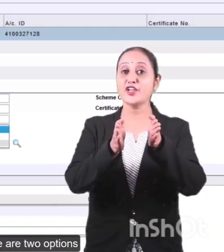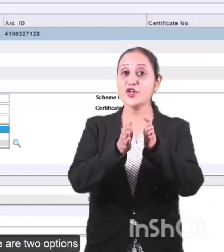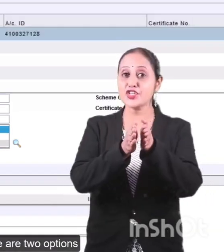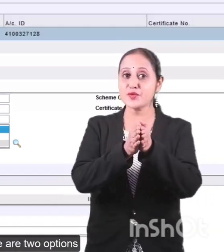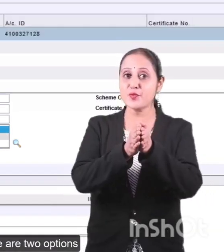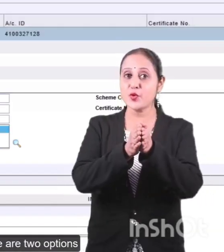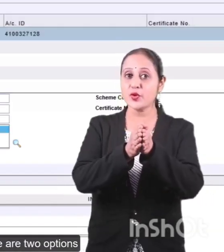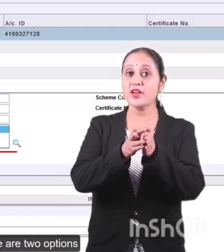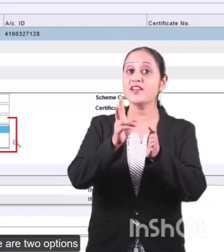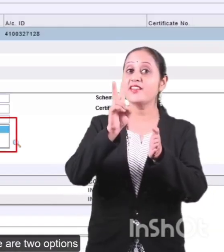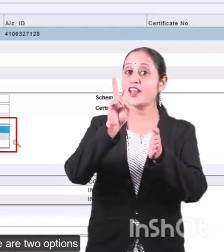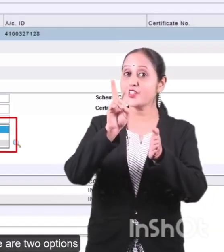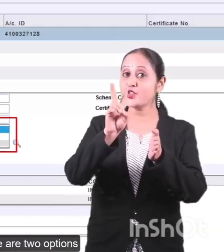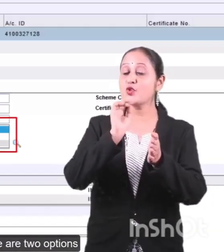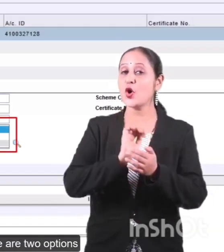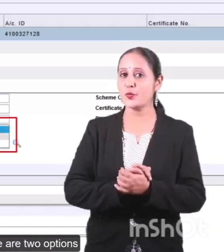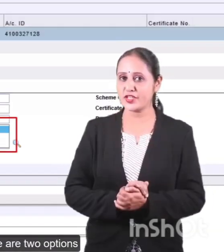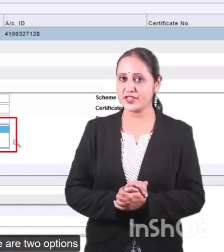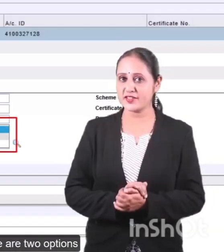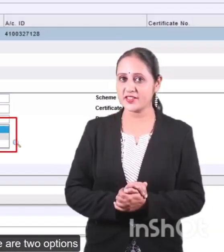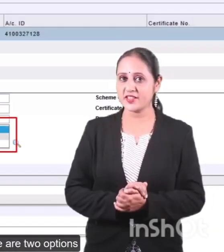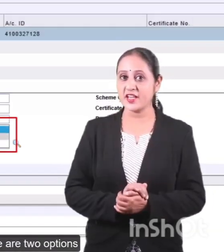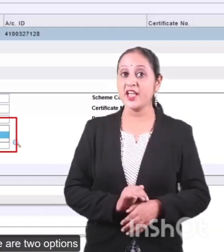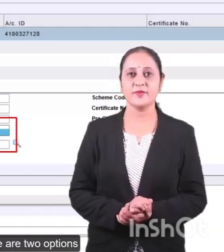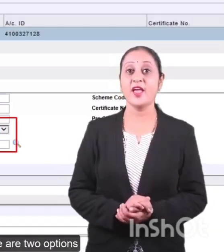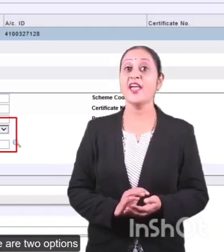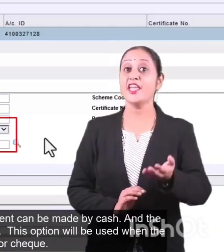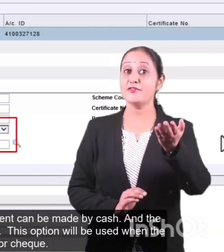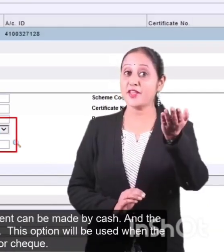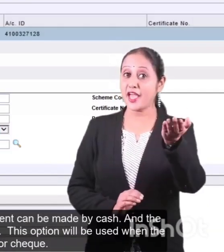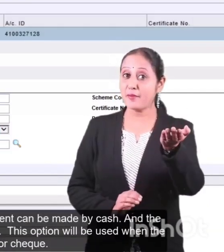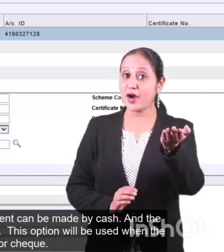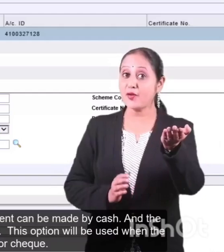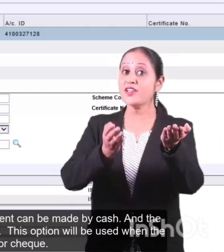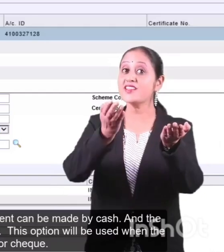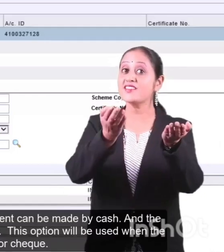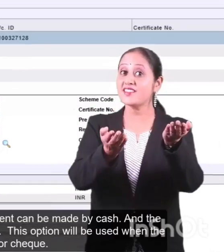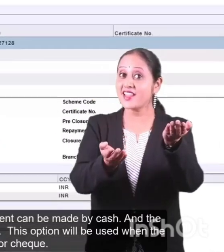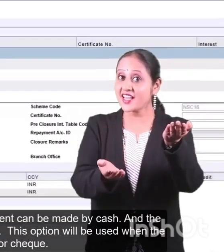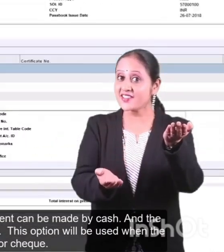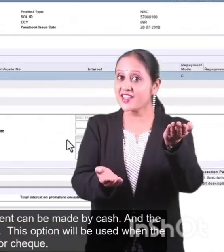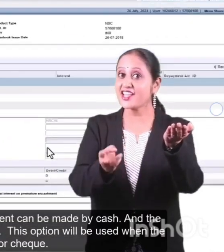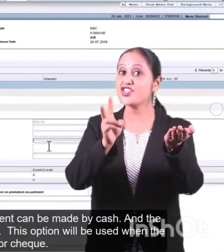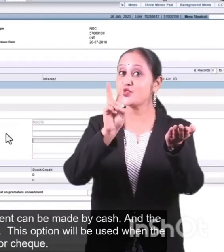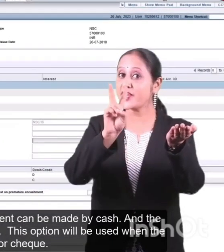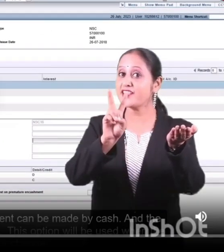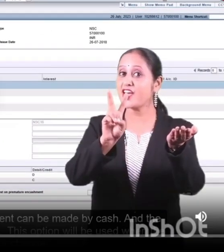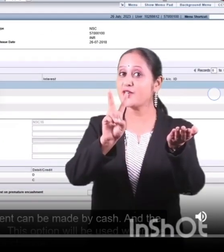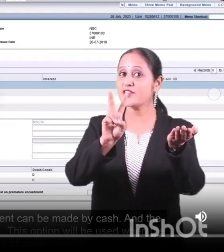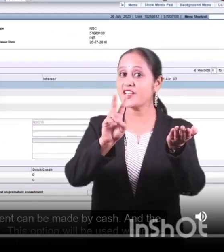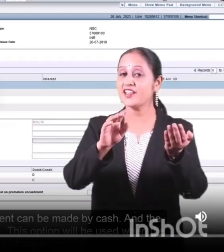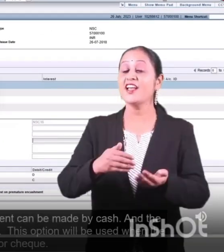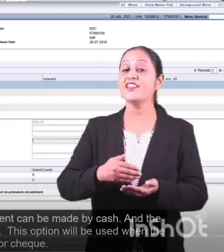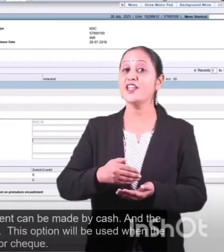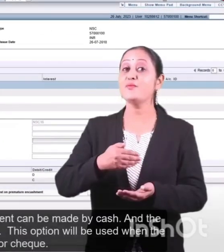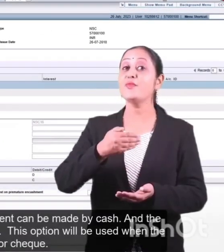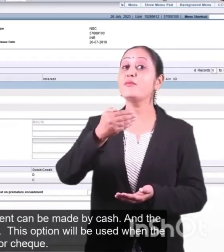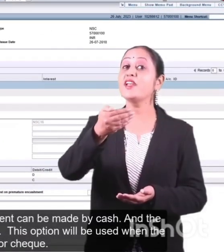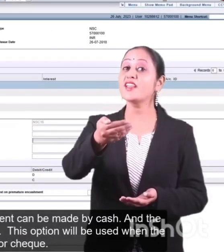it. In the closure mode, there are two options. If the amount is less